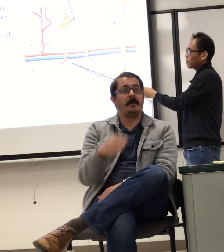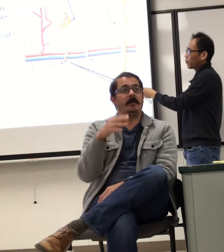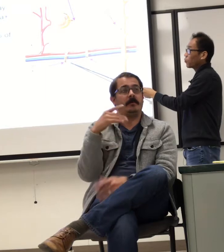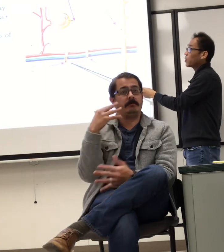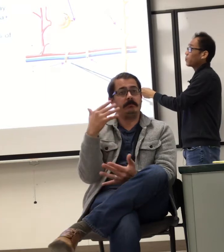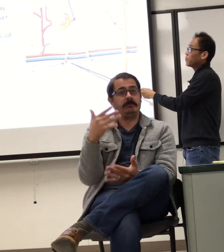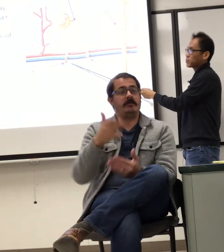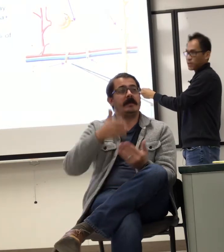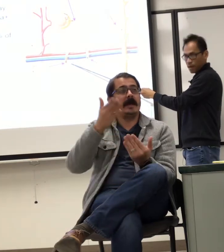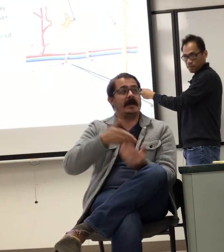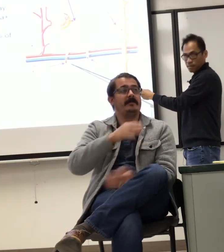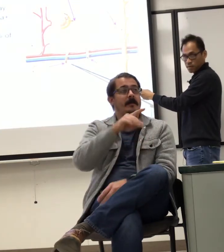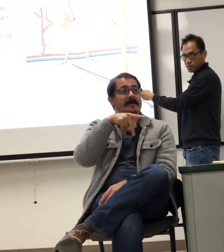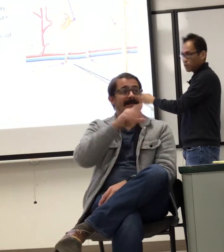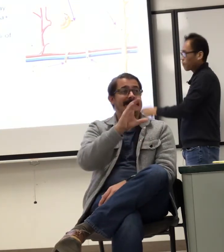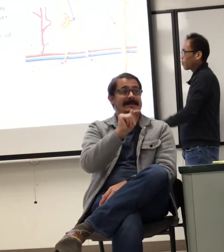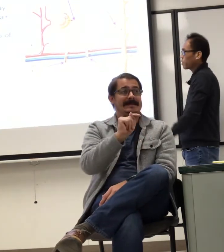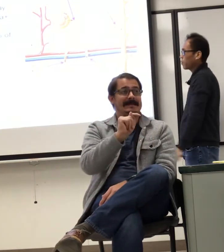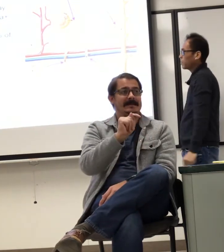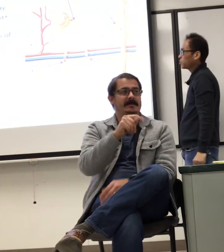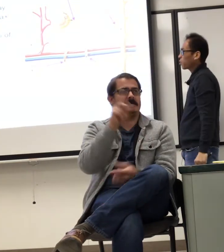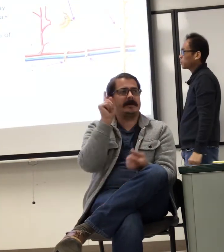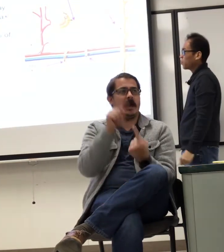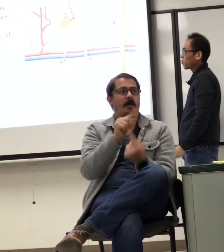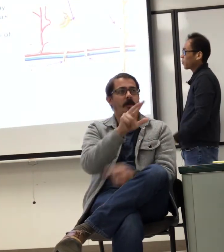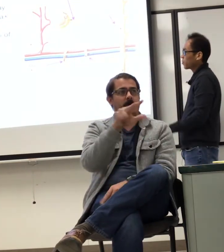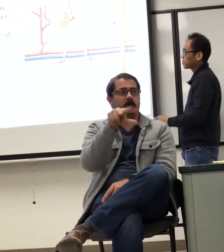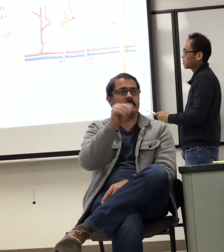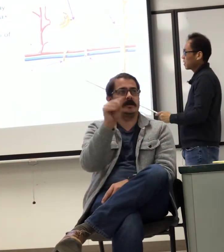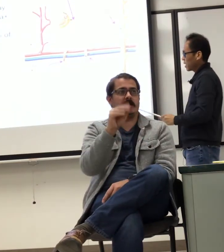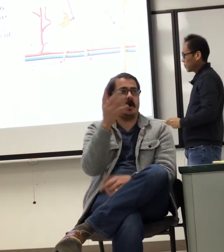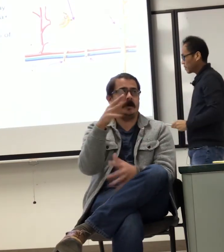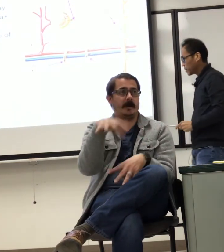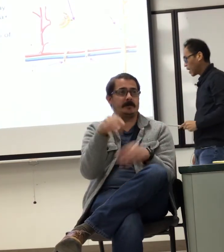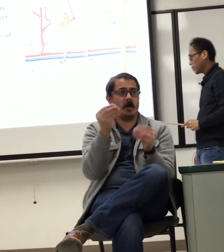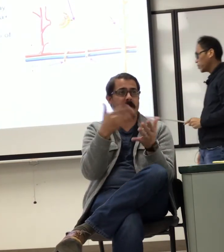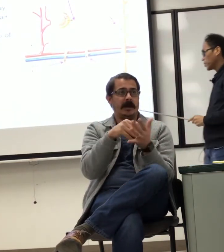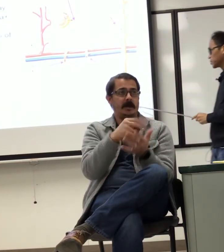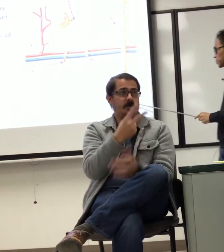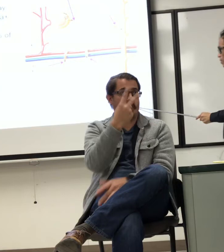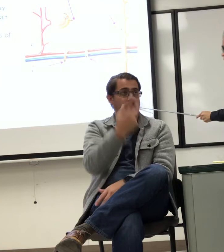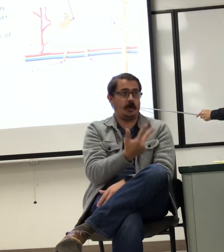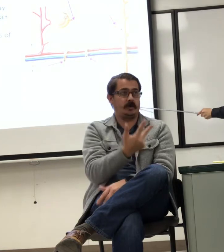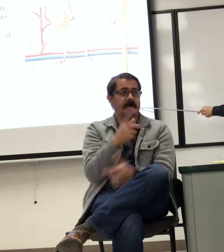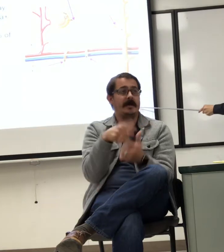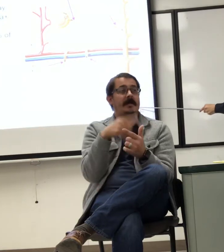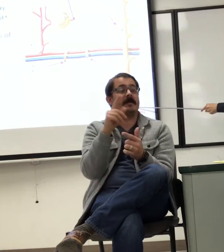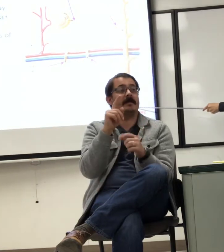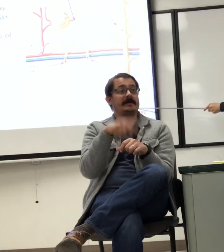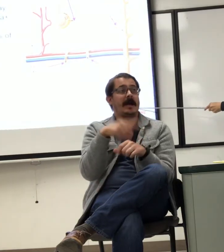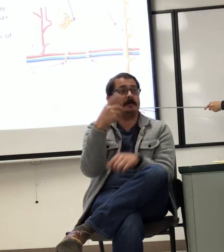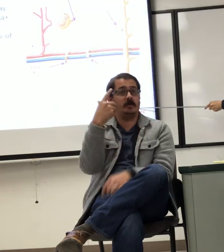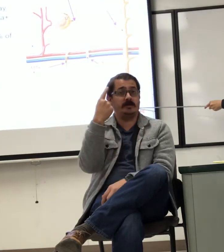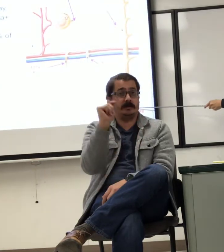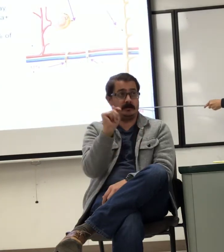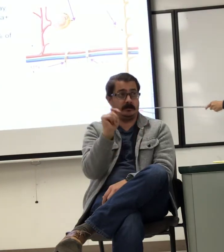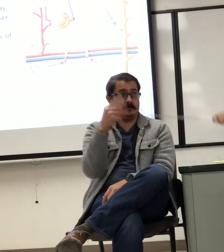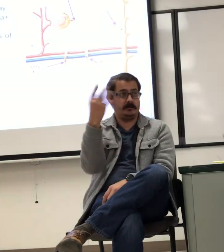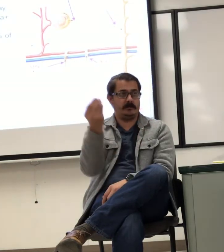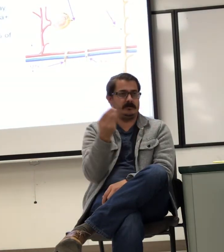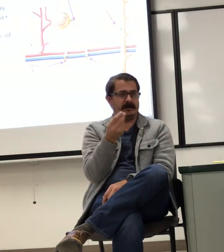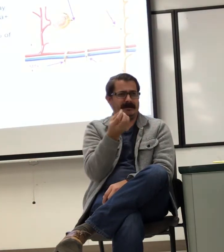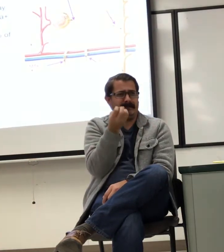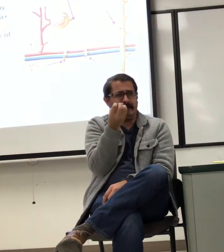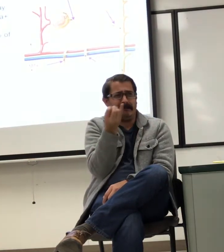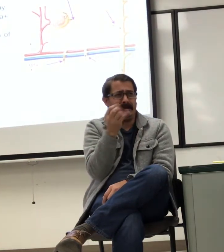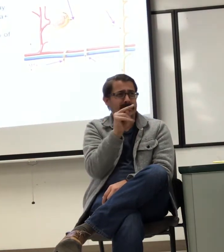you're down to 33%. So you've already reabsorbed 2/3. And by the time you excrete, you barely have any sodium